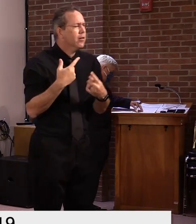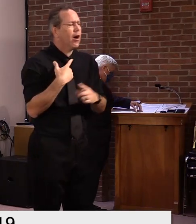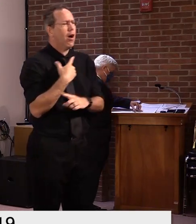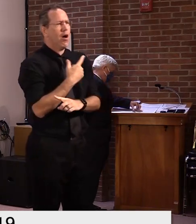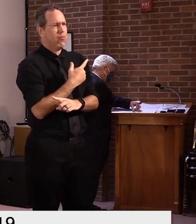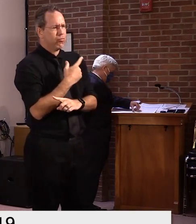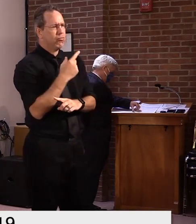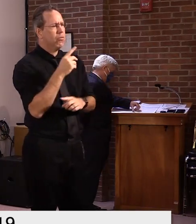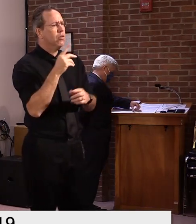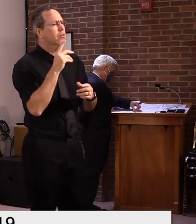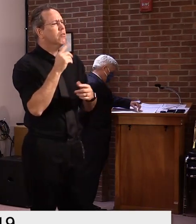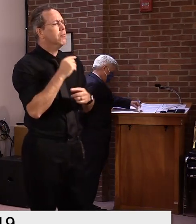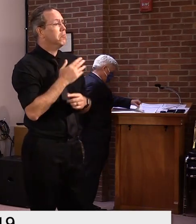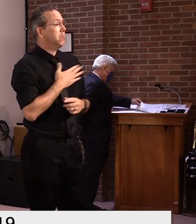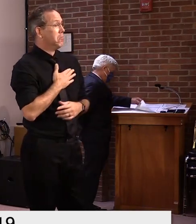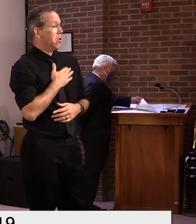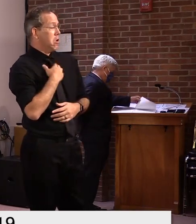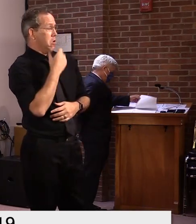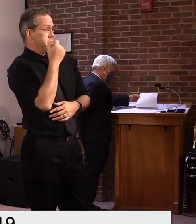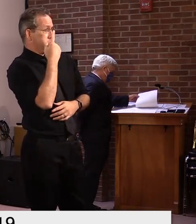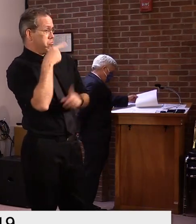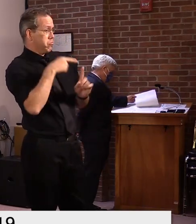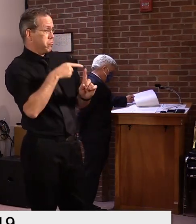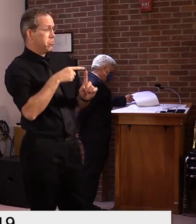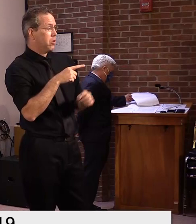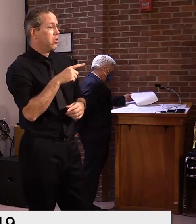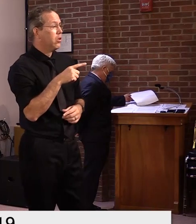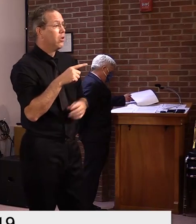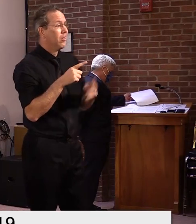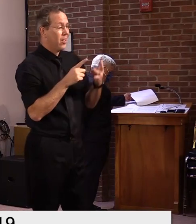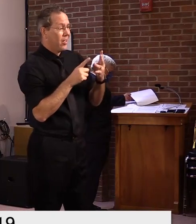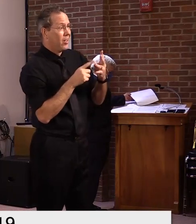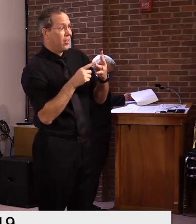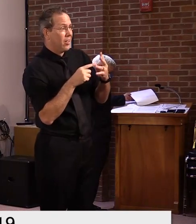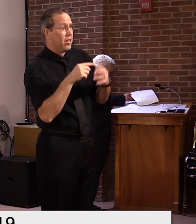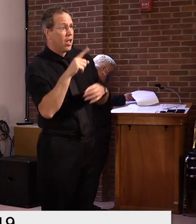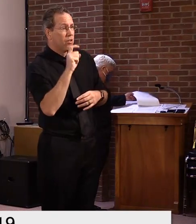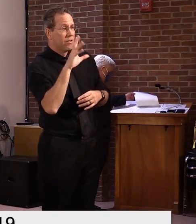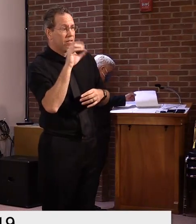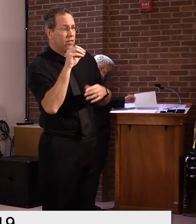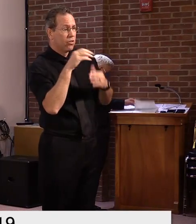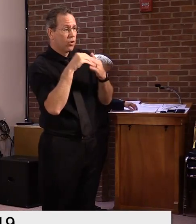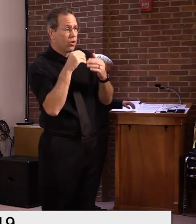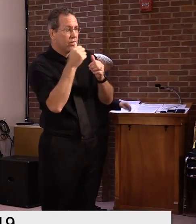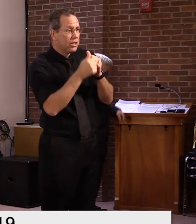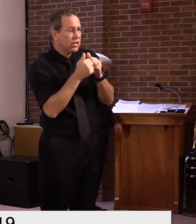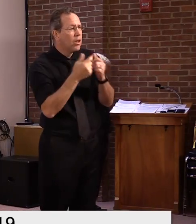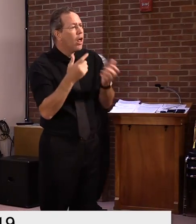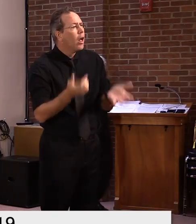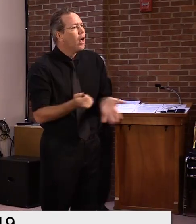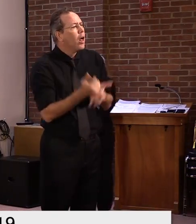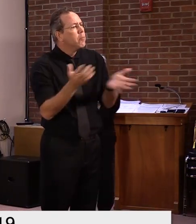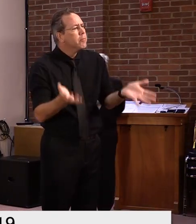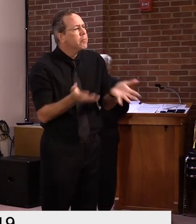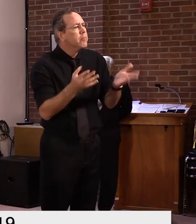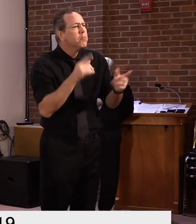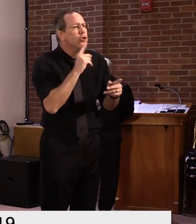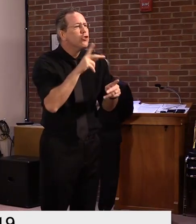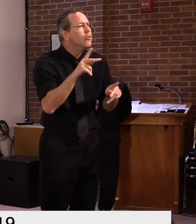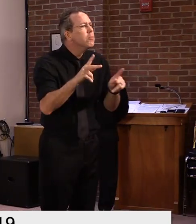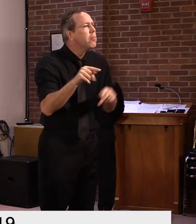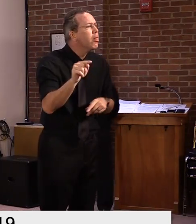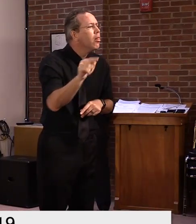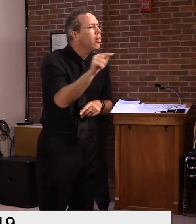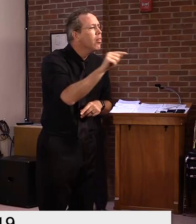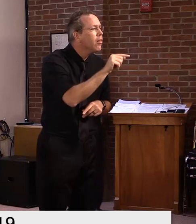But from my standpoint, it's a program that we are trying to develop to make sure that if we provide for this